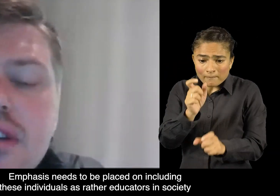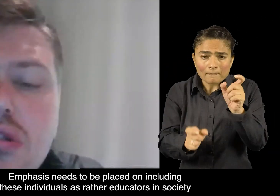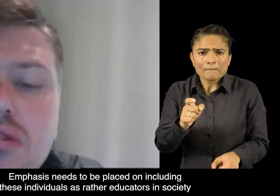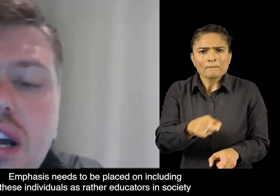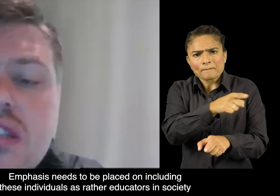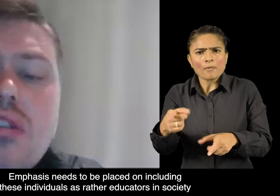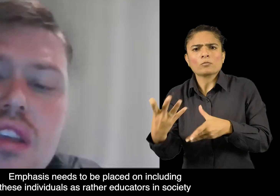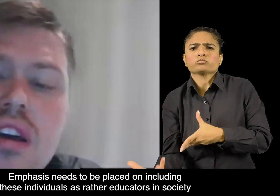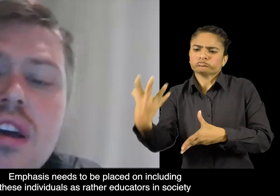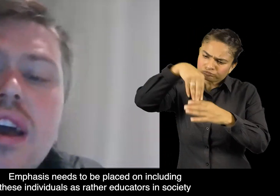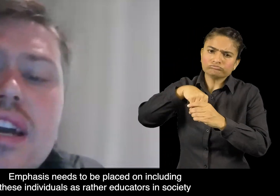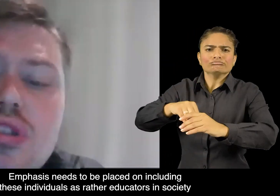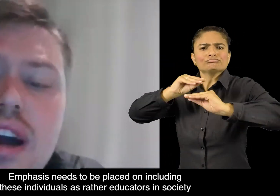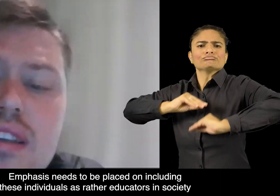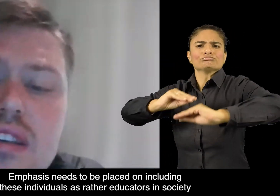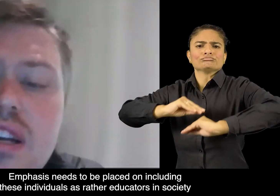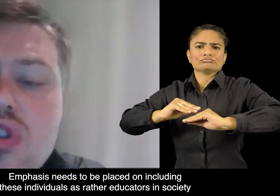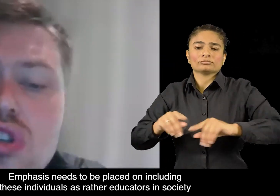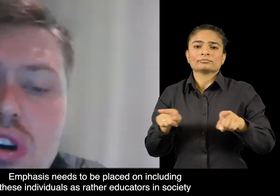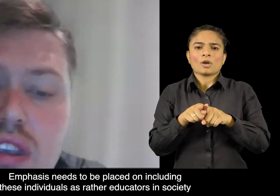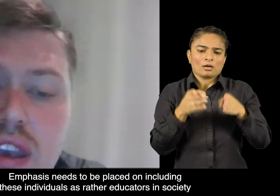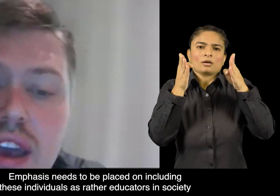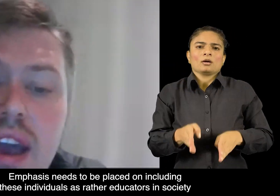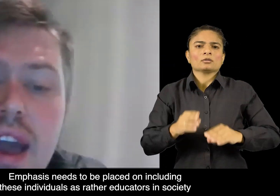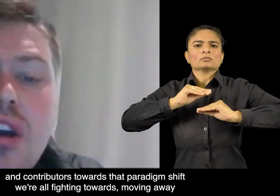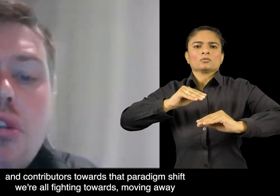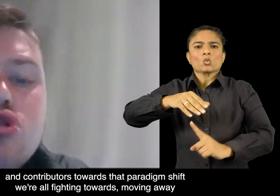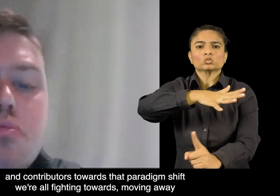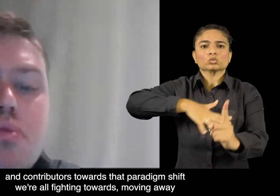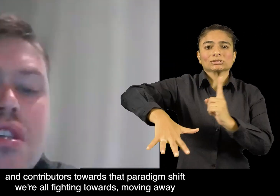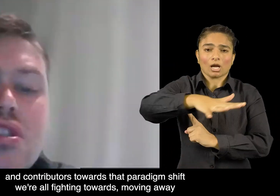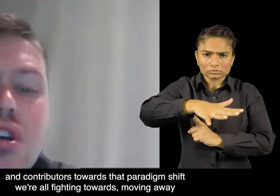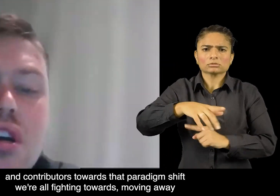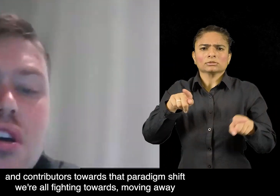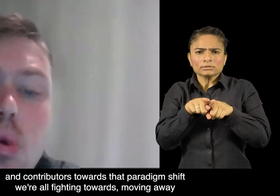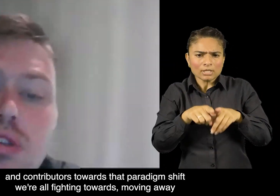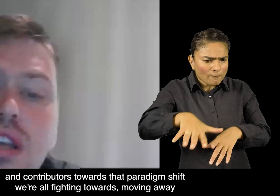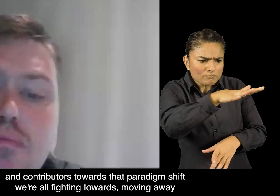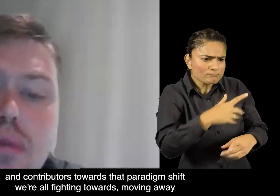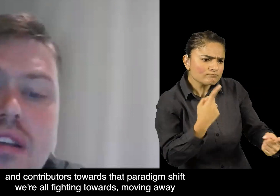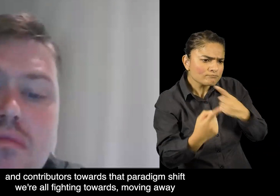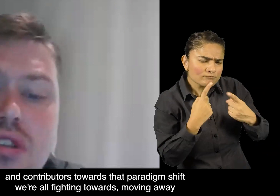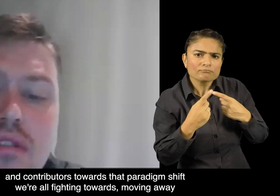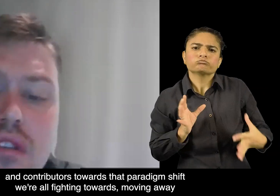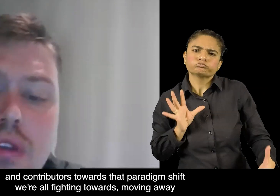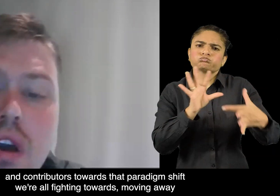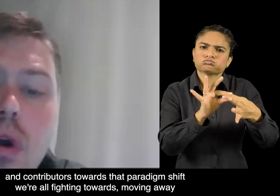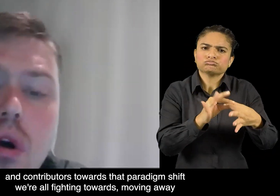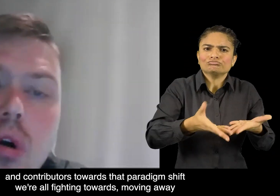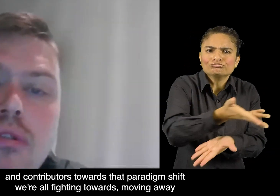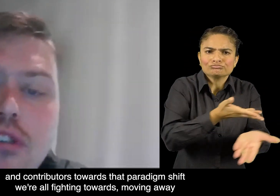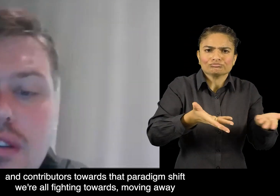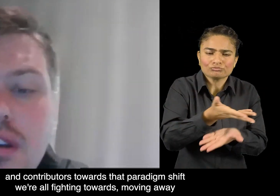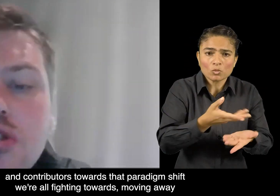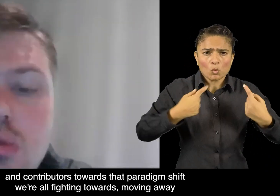these individuals as rather educators in society and contributors towards that paradigm shift